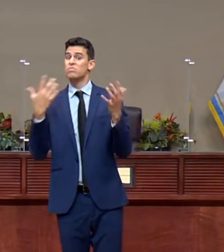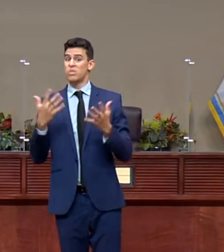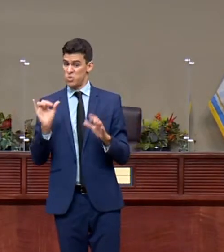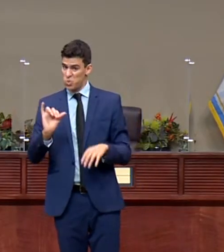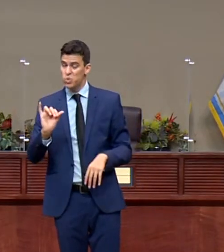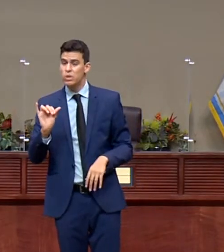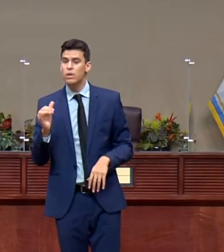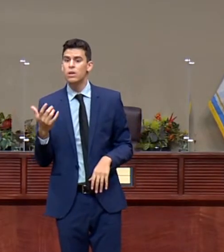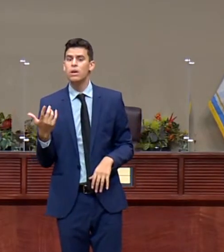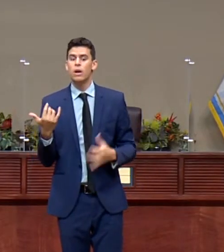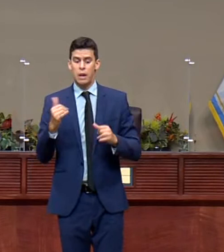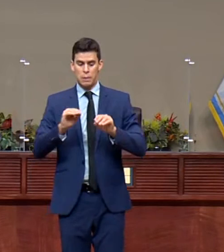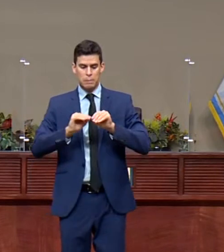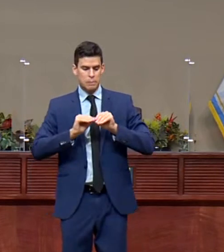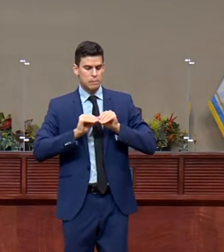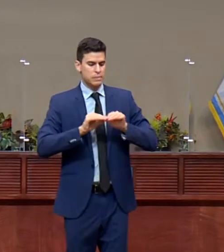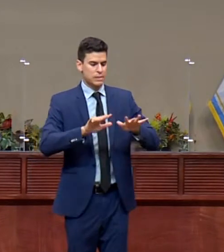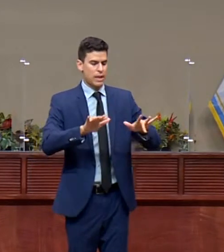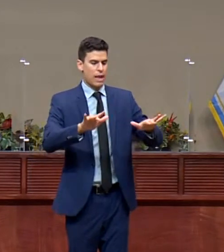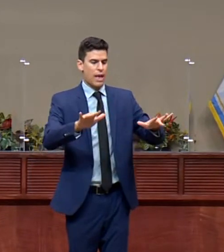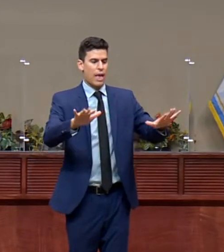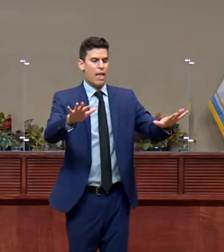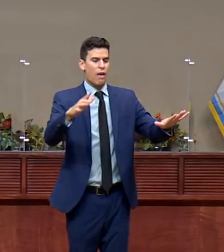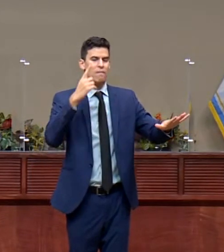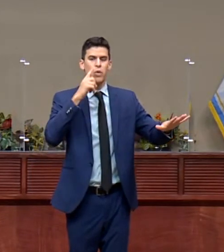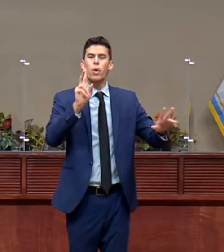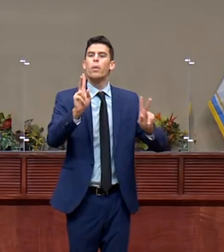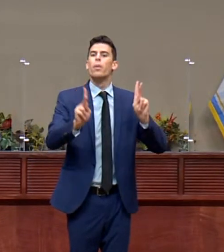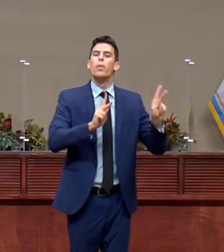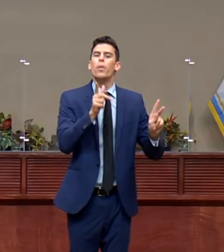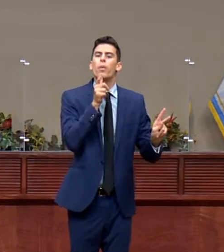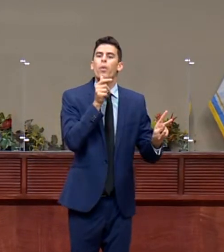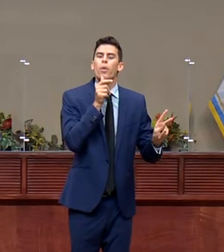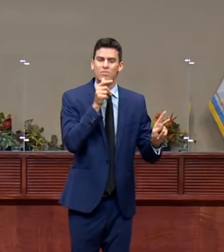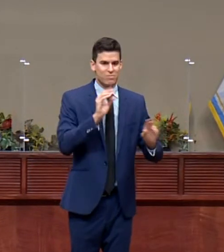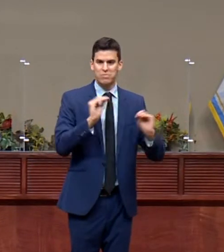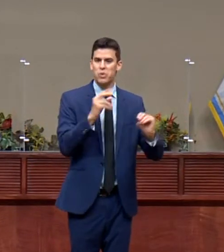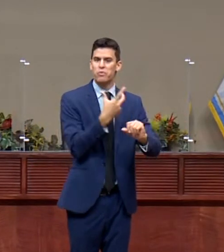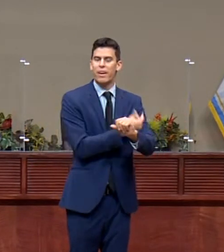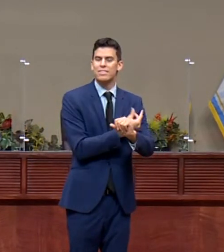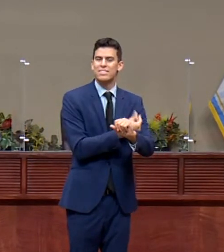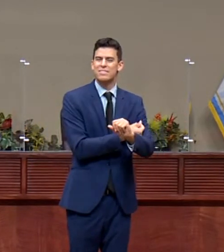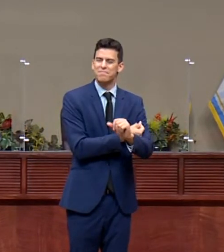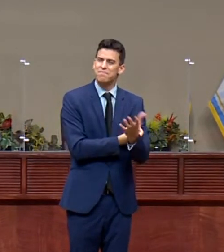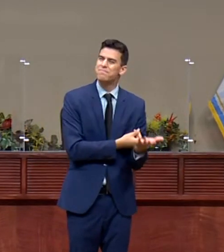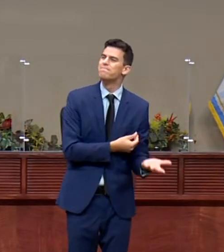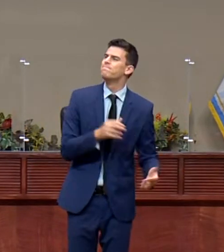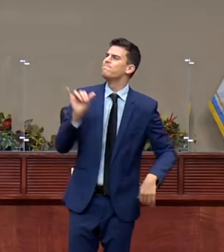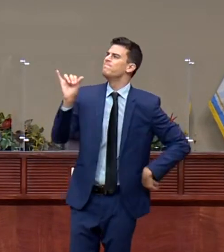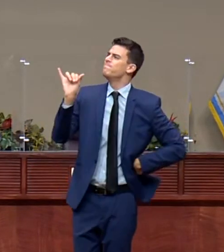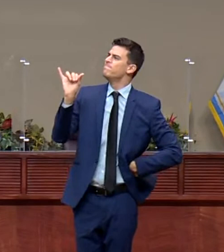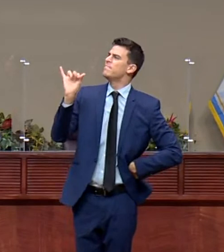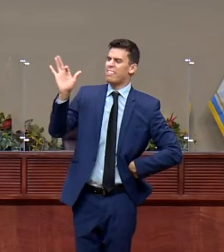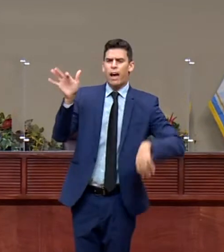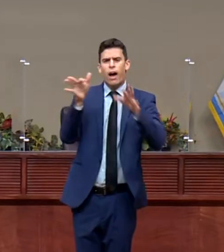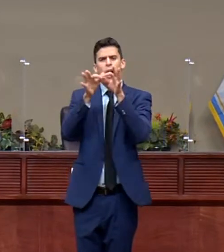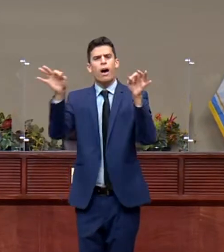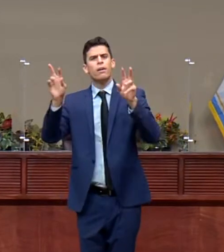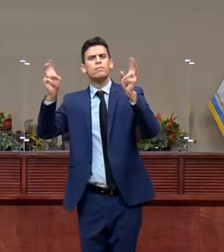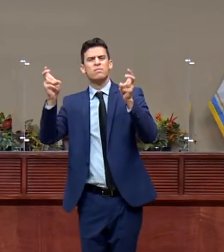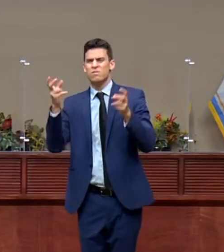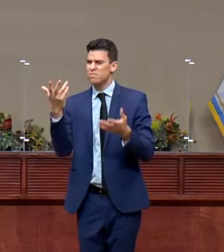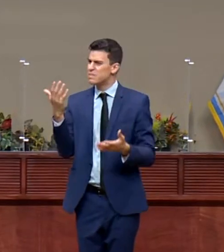the unvaccinated. And that takes on many different tones. In part, it's a tone of anger. It's like those of us